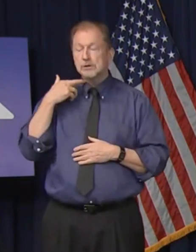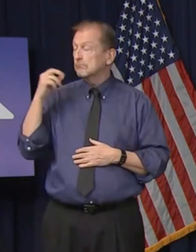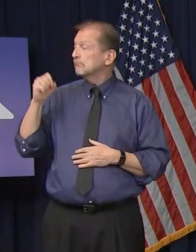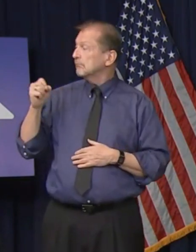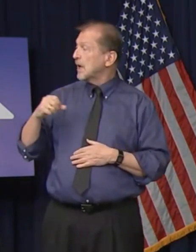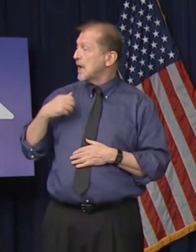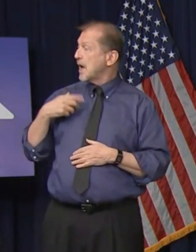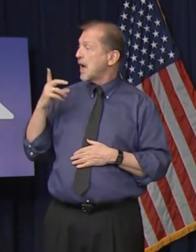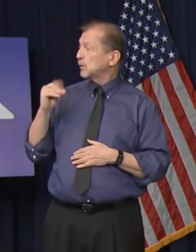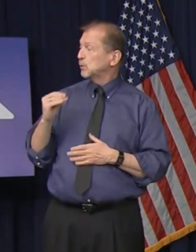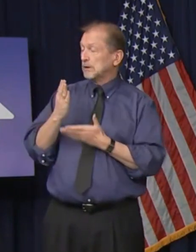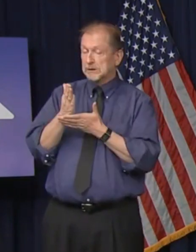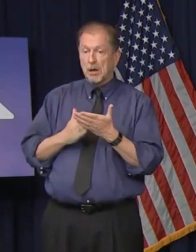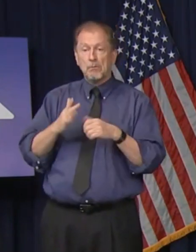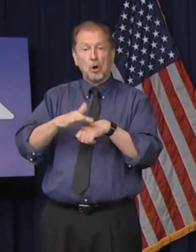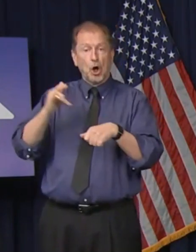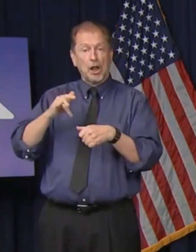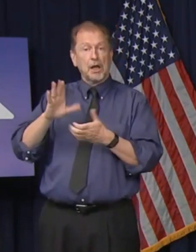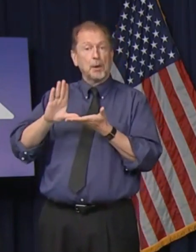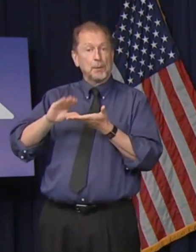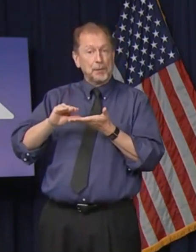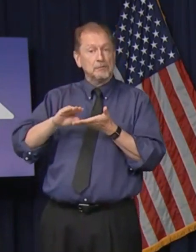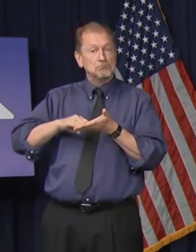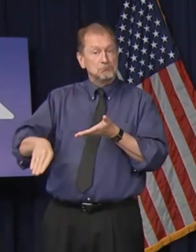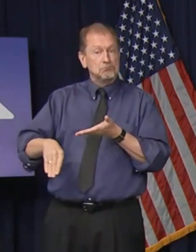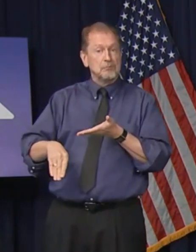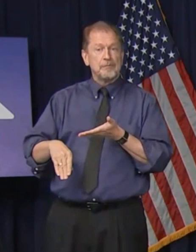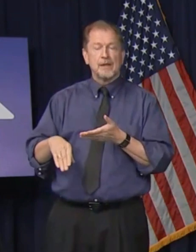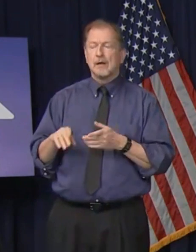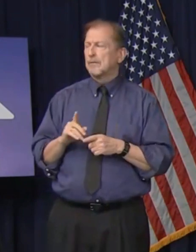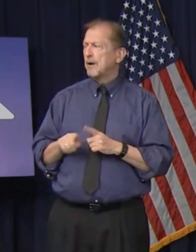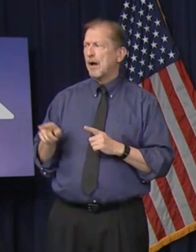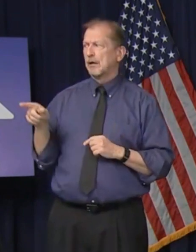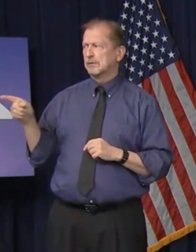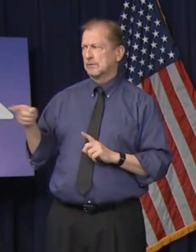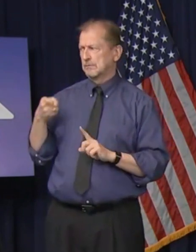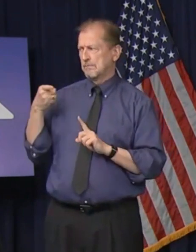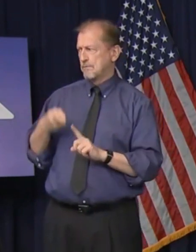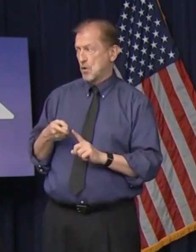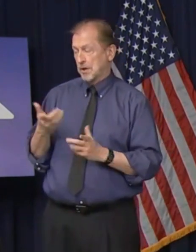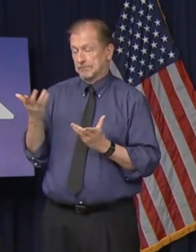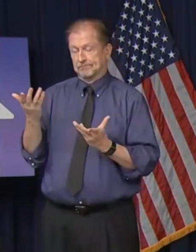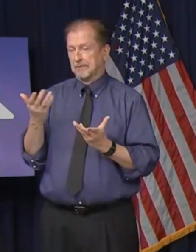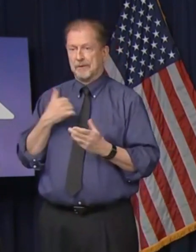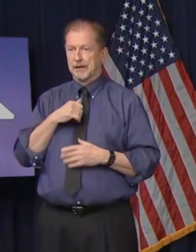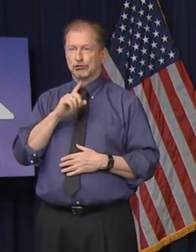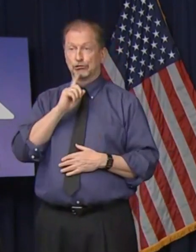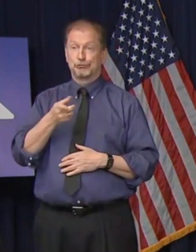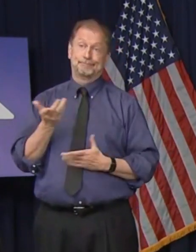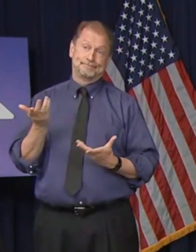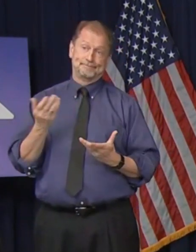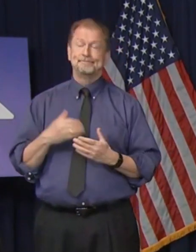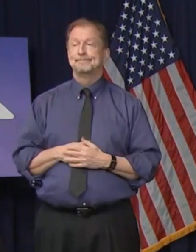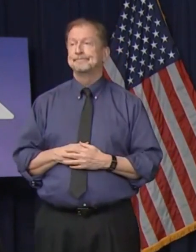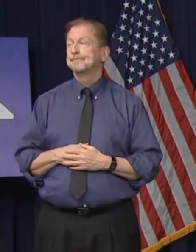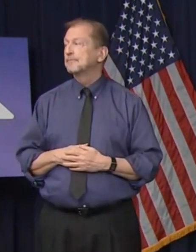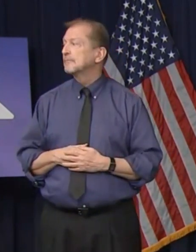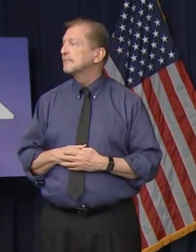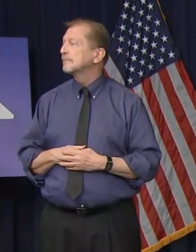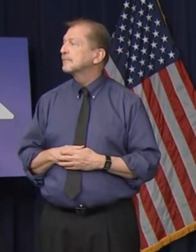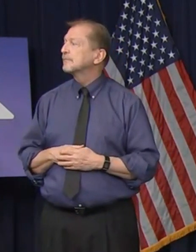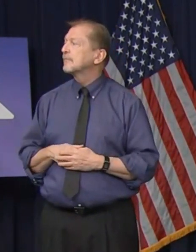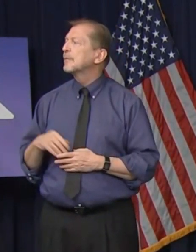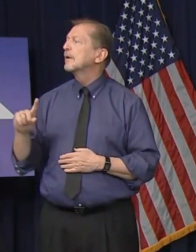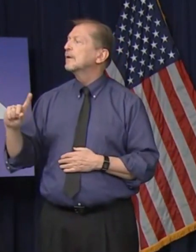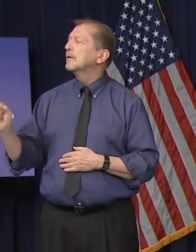accurate depiction. I'm not sure what implication they're making there, but. This is from